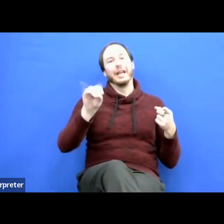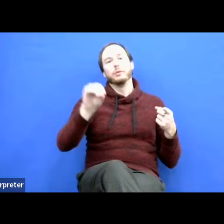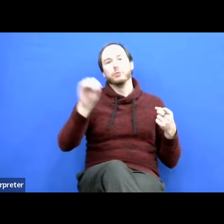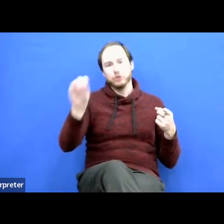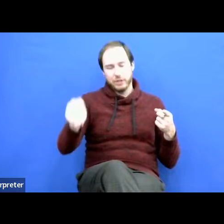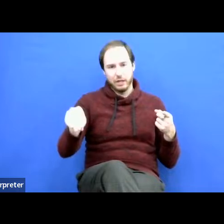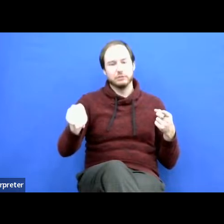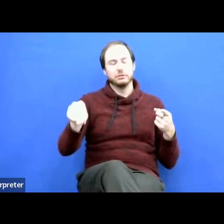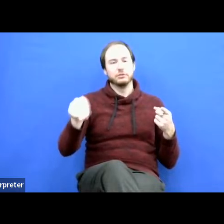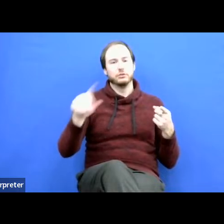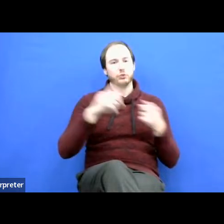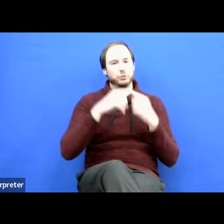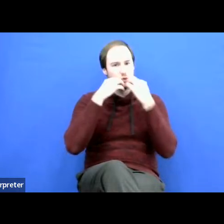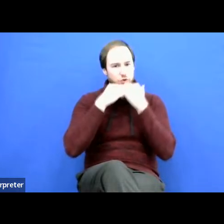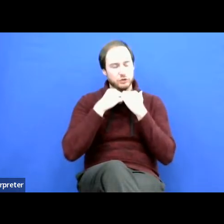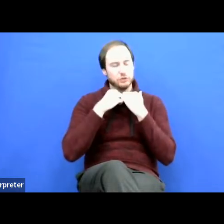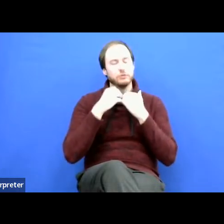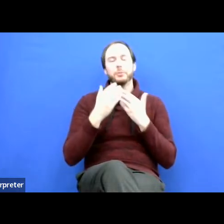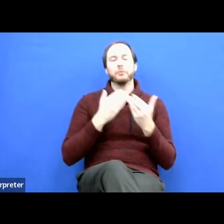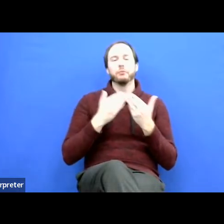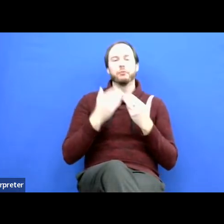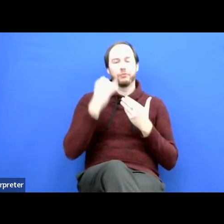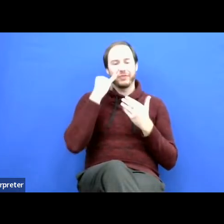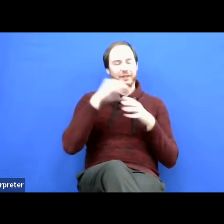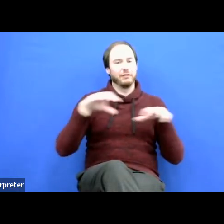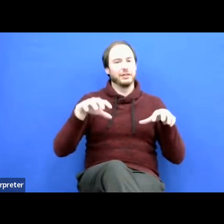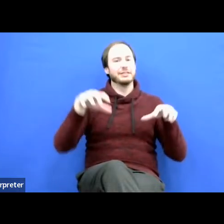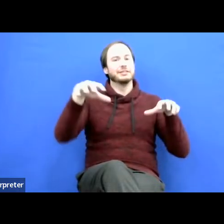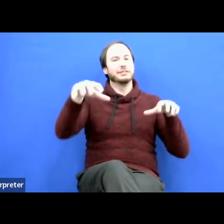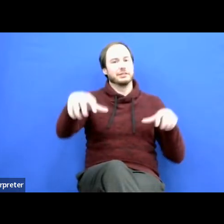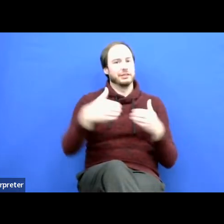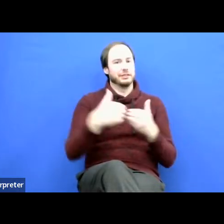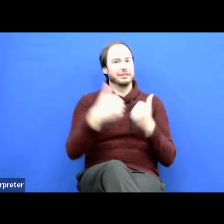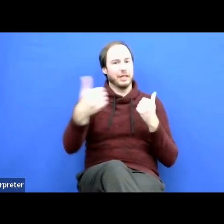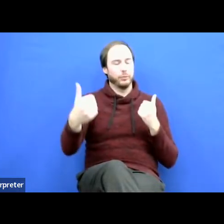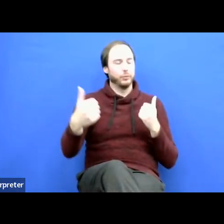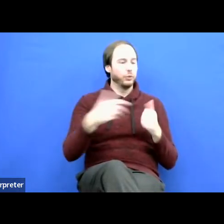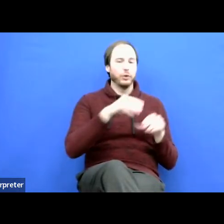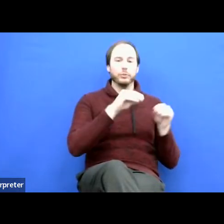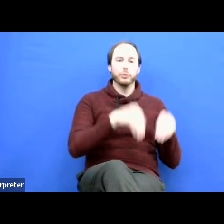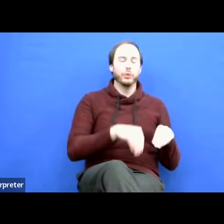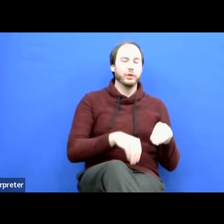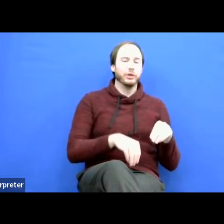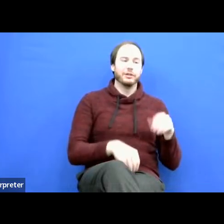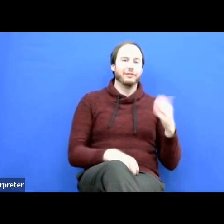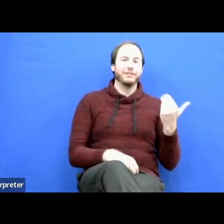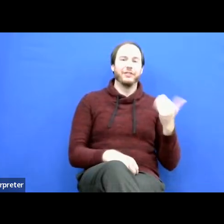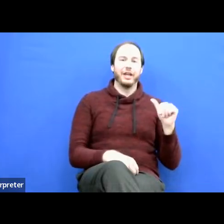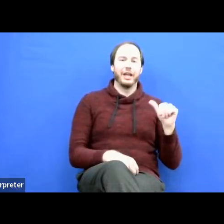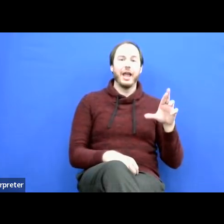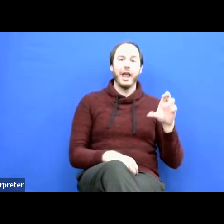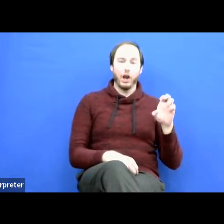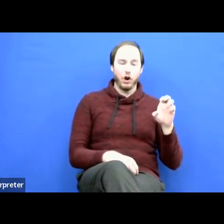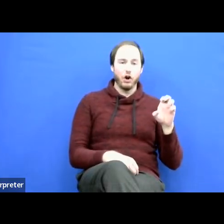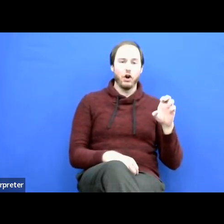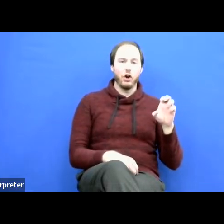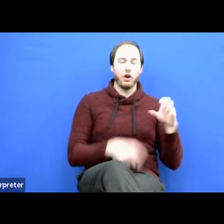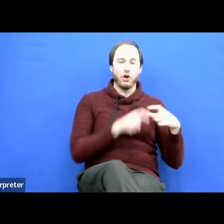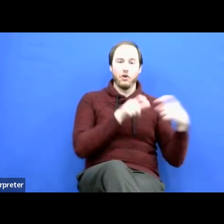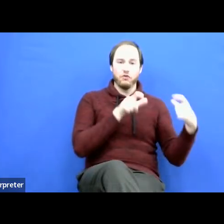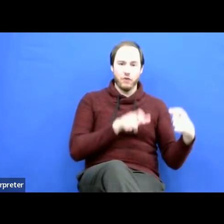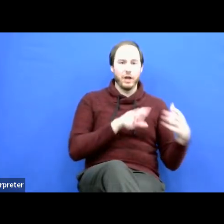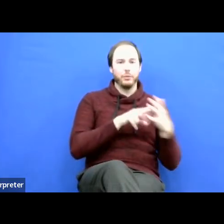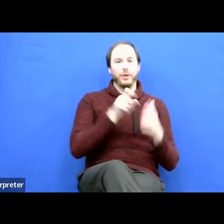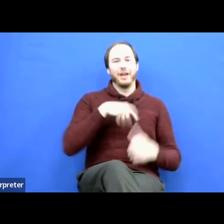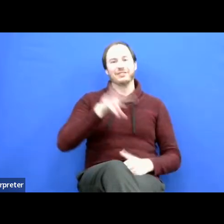farmland, preserved farmland. But in this case, if it's two separate properties, and if it's a 15-acre array, you would need to